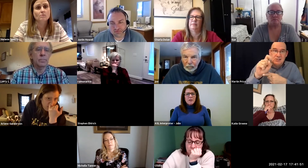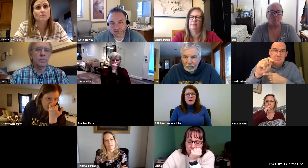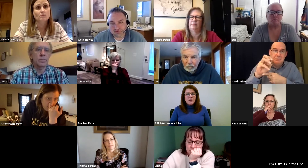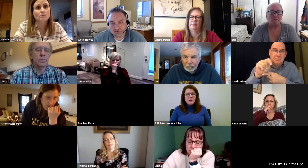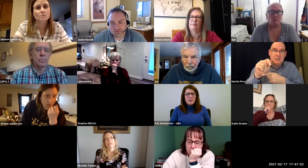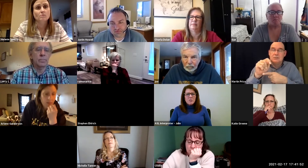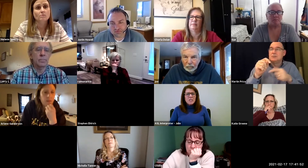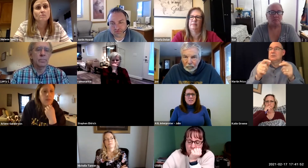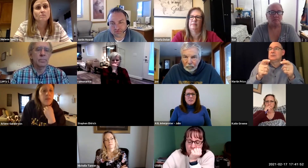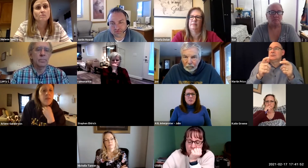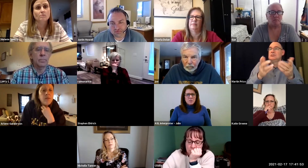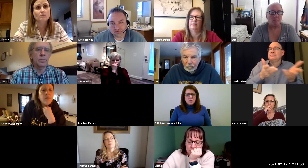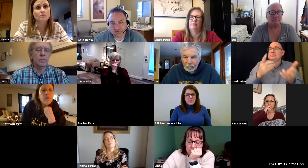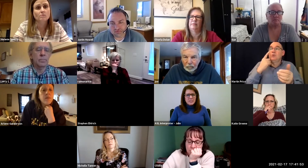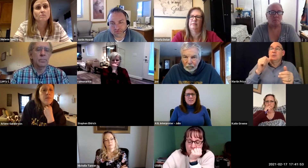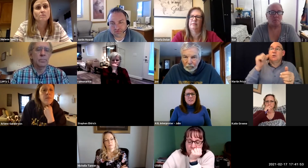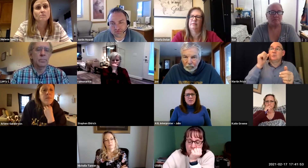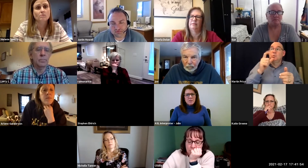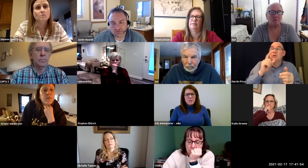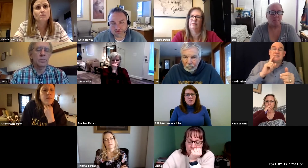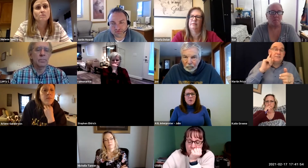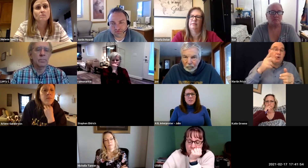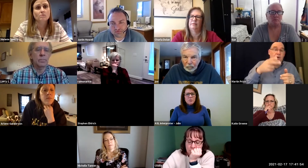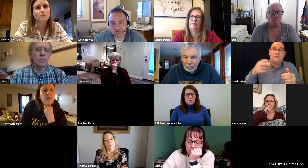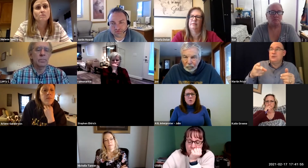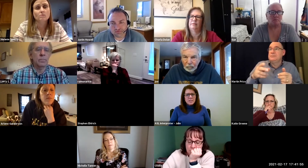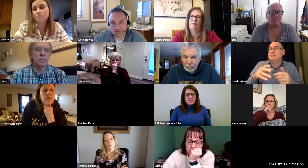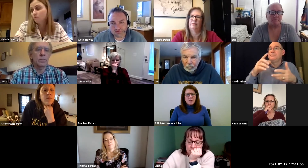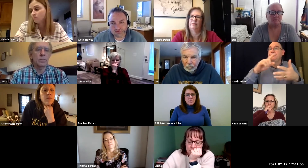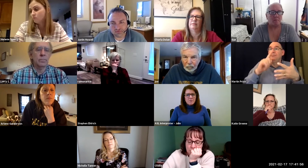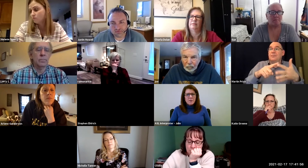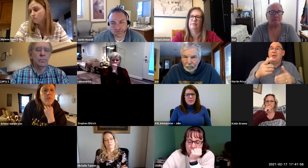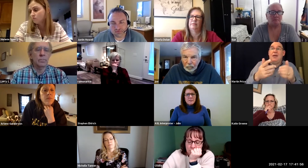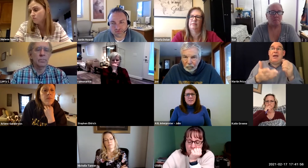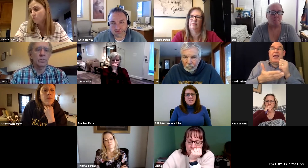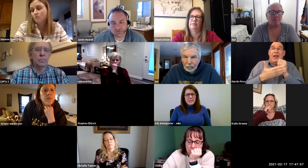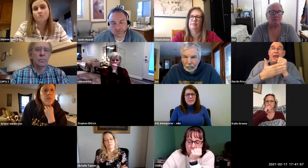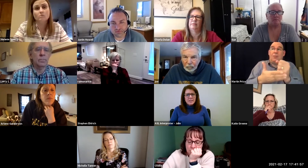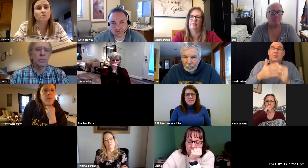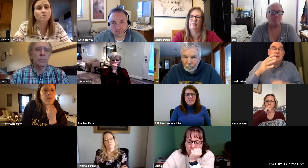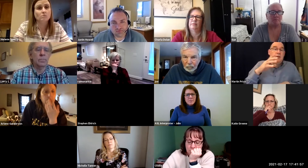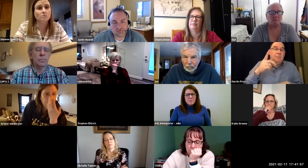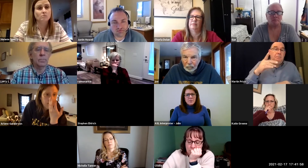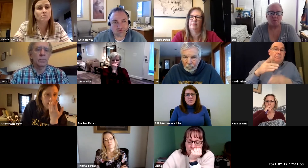and adjustment services for adults who are deaf and hard of hearing.